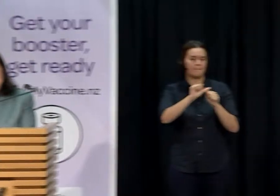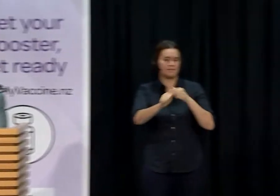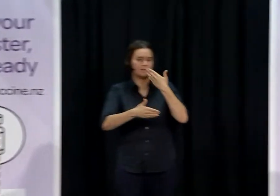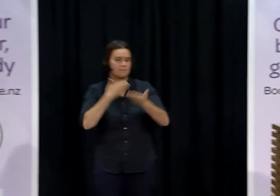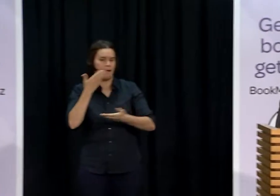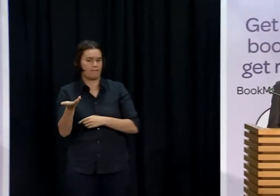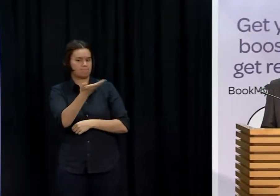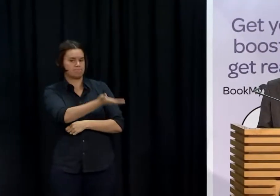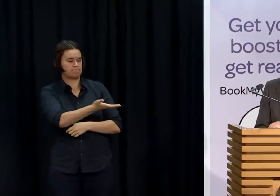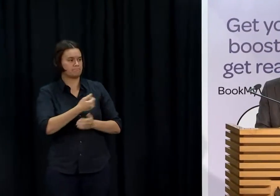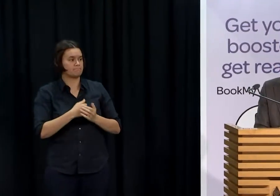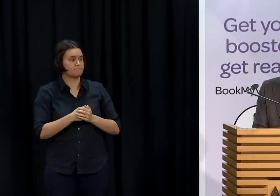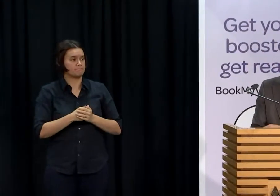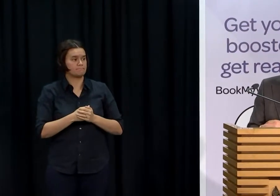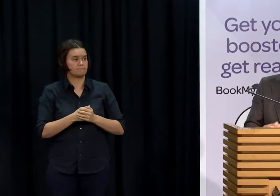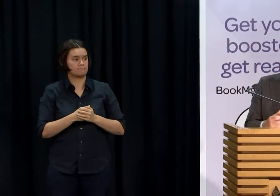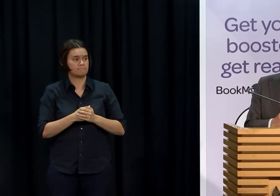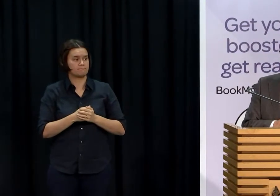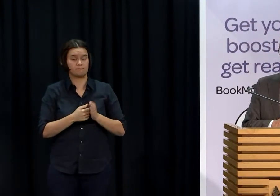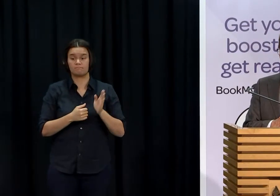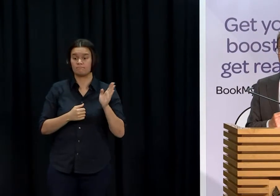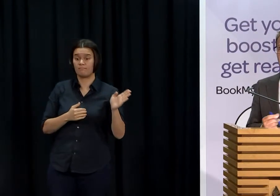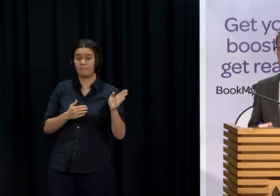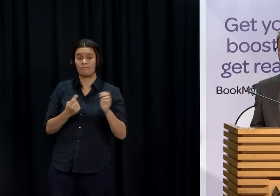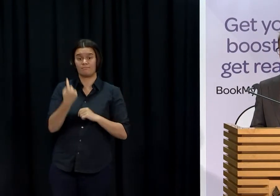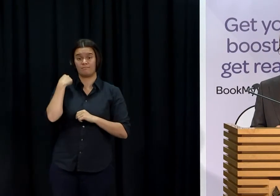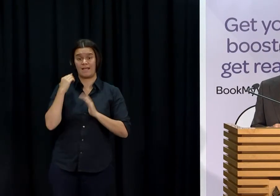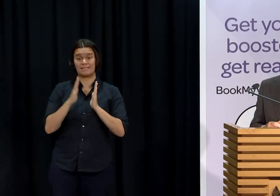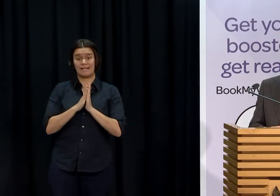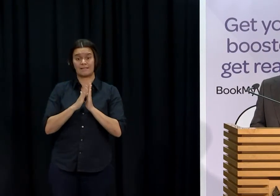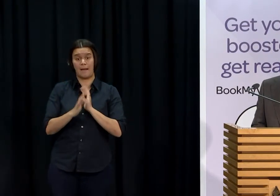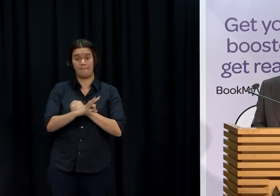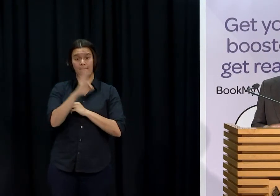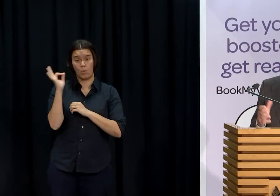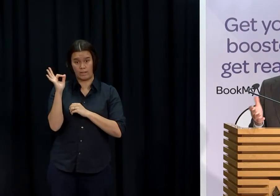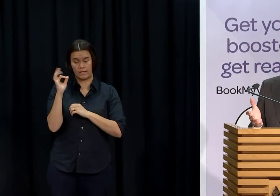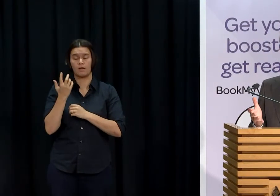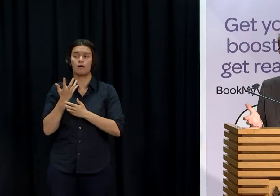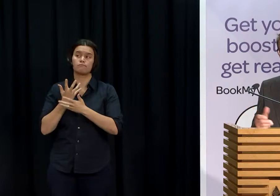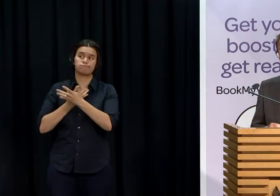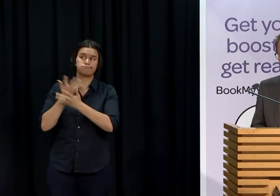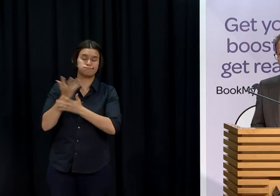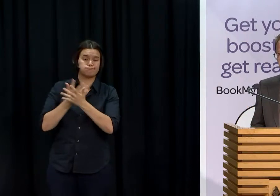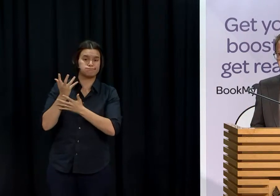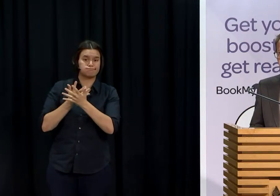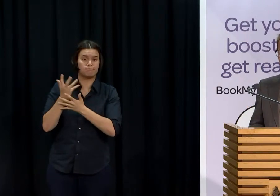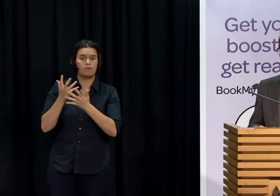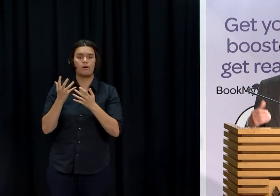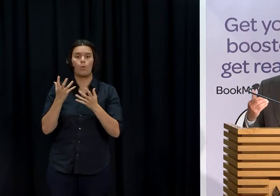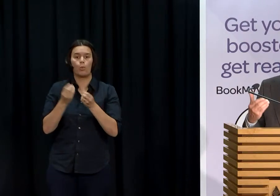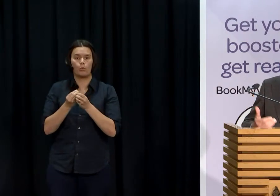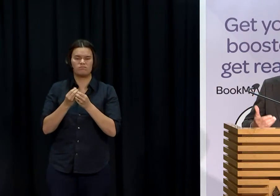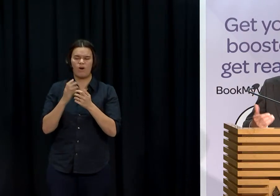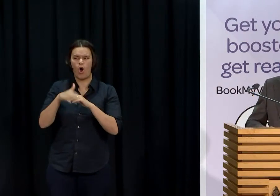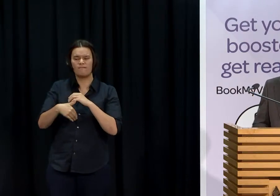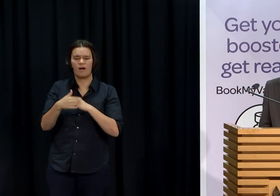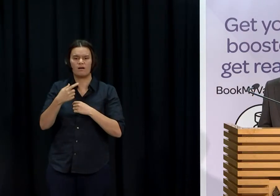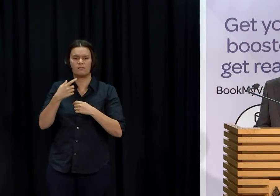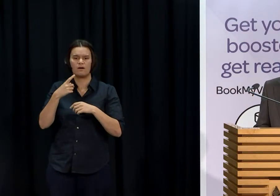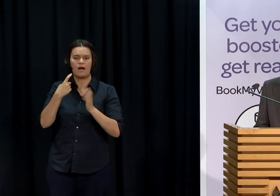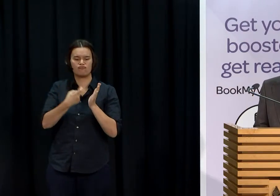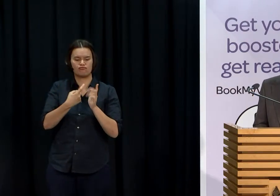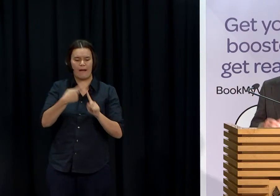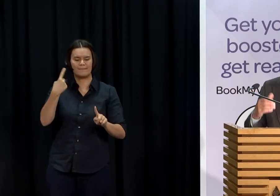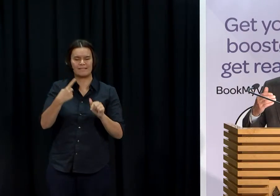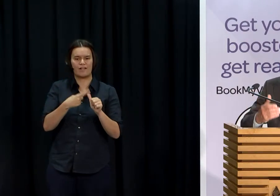so the conversation I had, which was Sunday morning with Abbott, when we were discussing our forward orders and trying to get as much